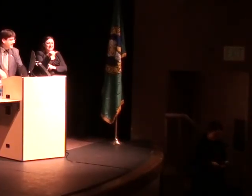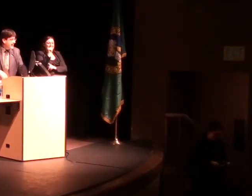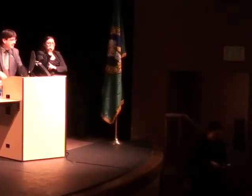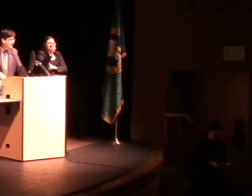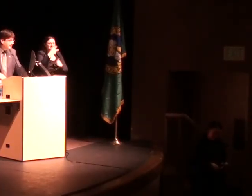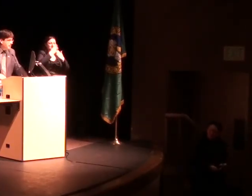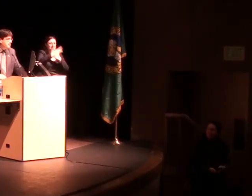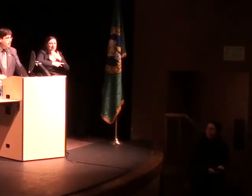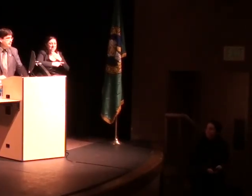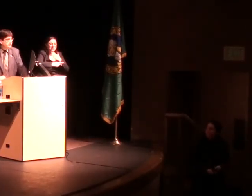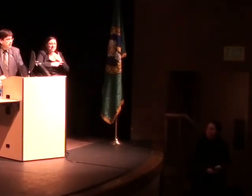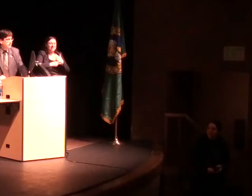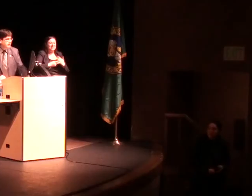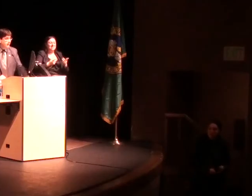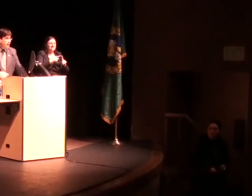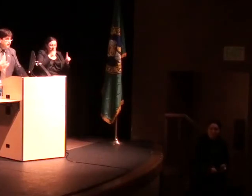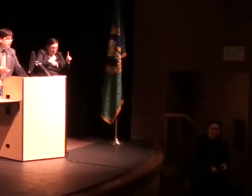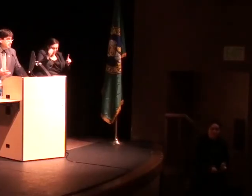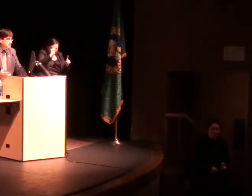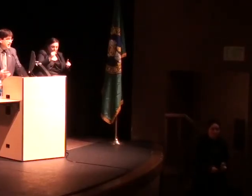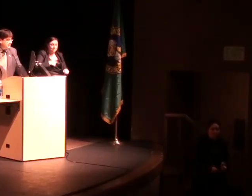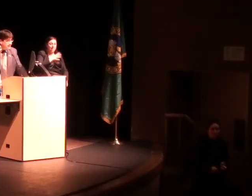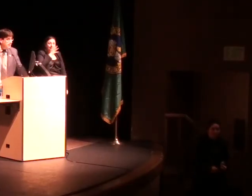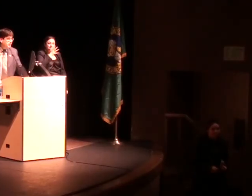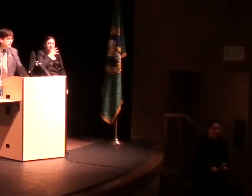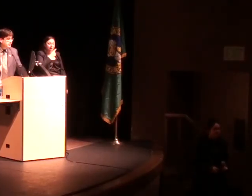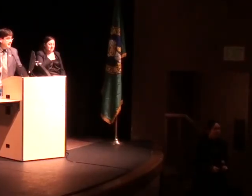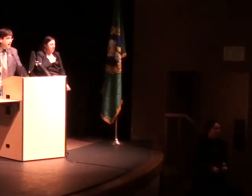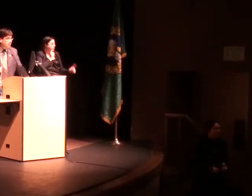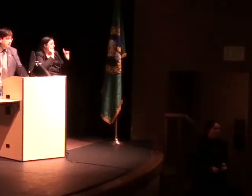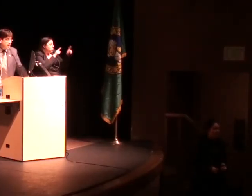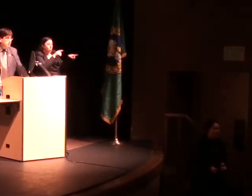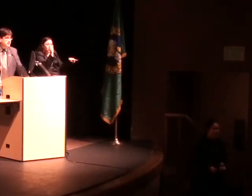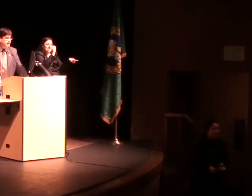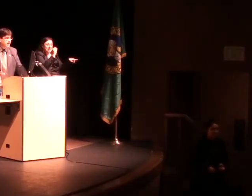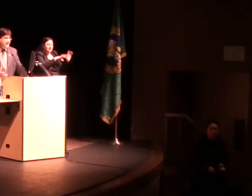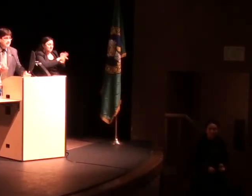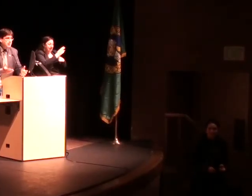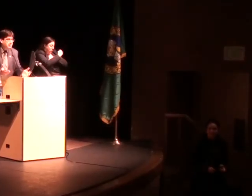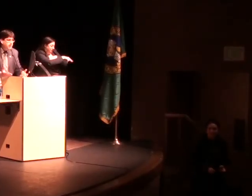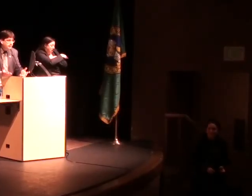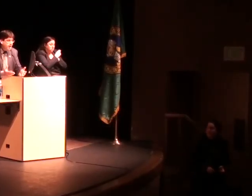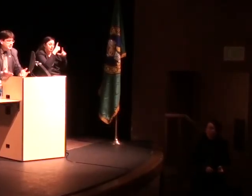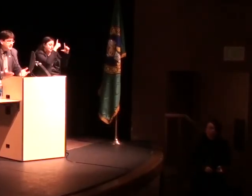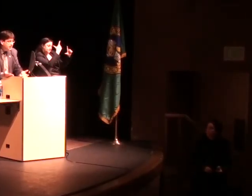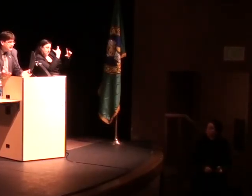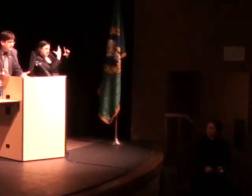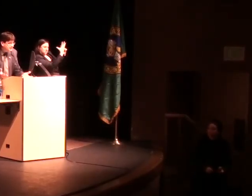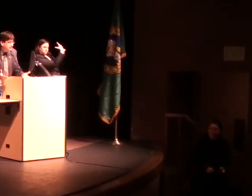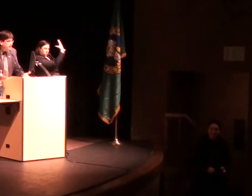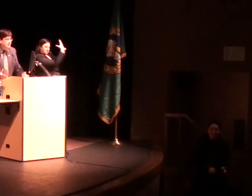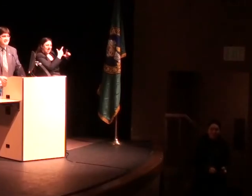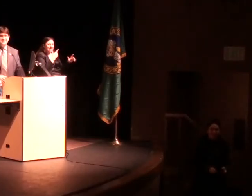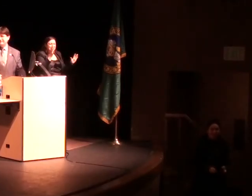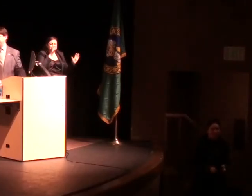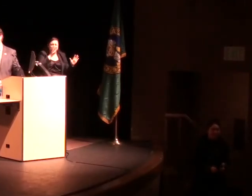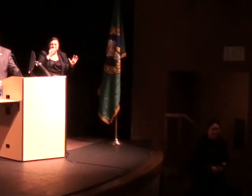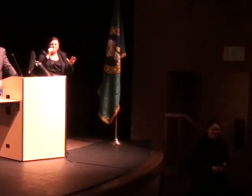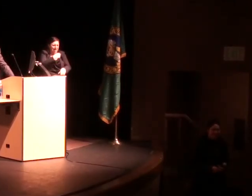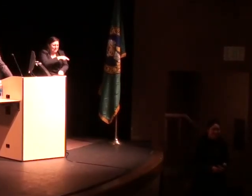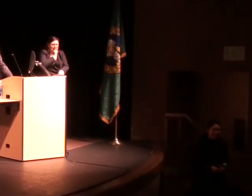before I came here, my mom told me, oh, you should go to Seattle, take a picture in the hospital. I said, Mom, the hospital doesn't exist, you know?